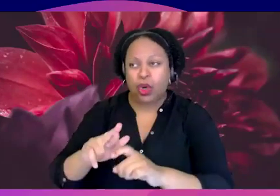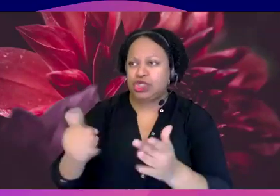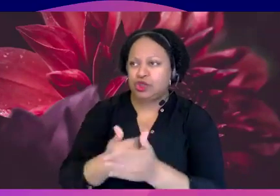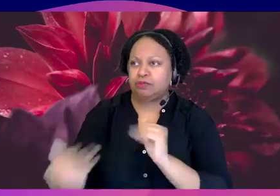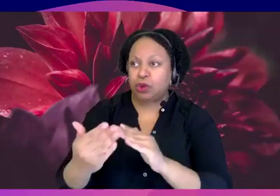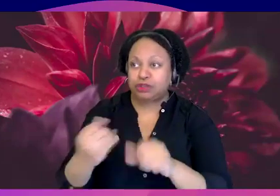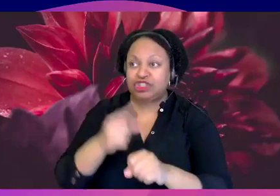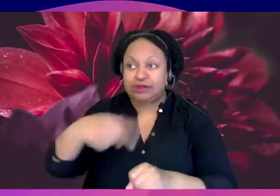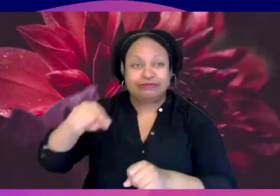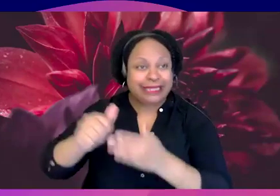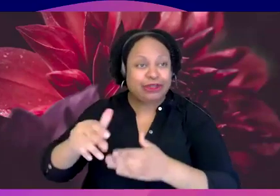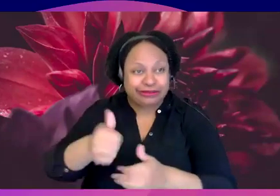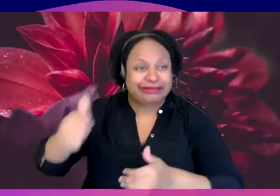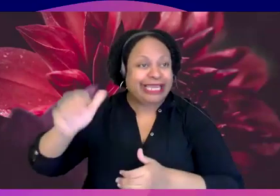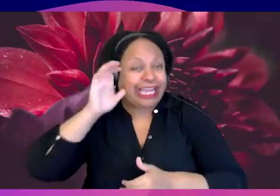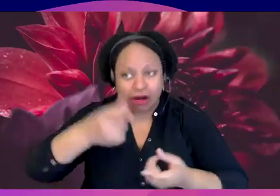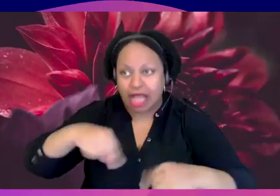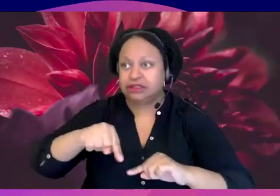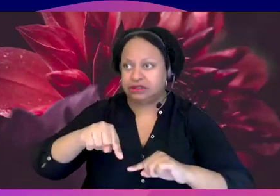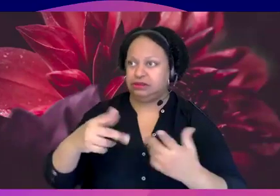be heard?